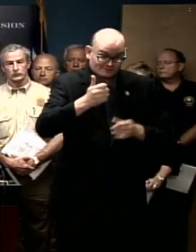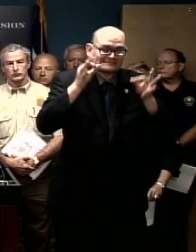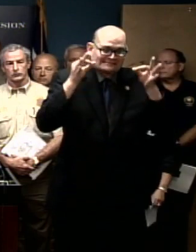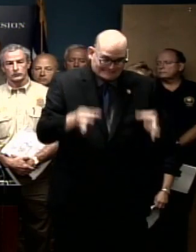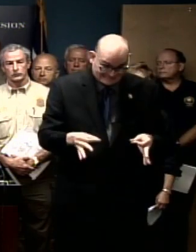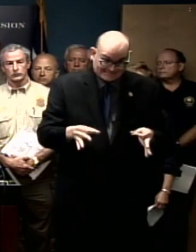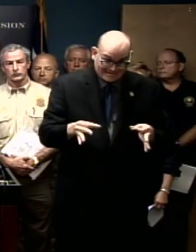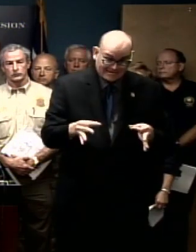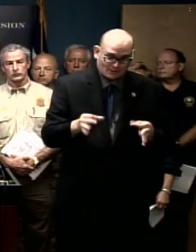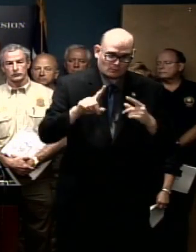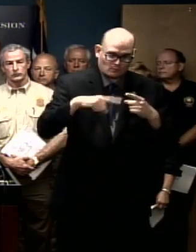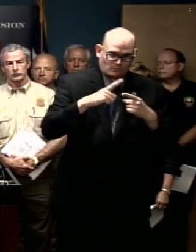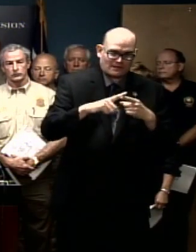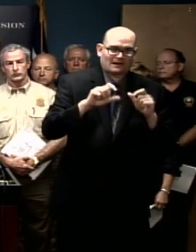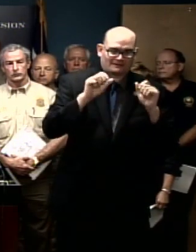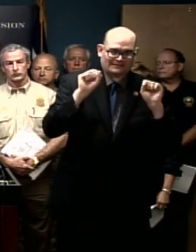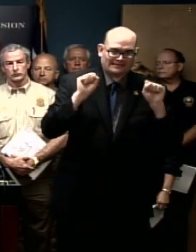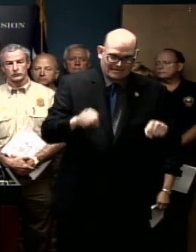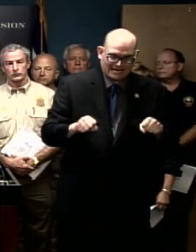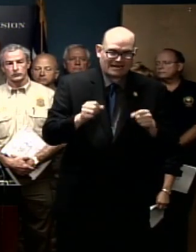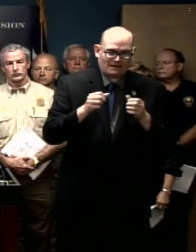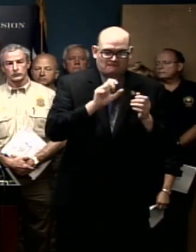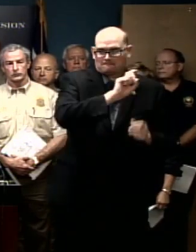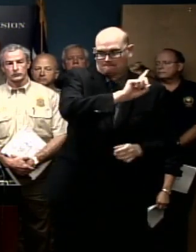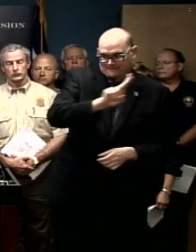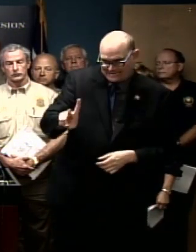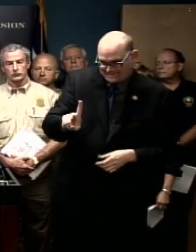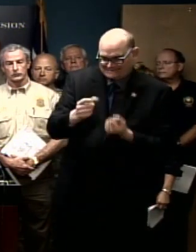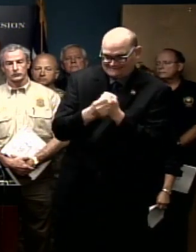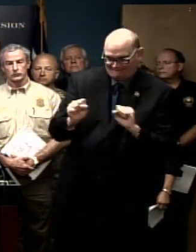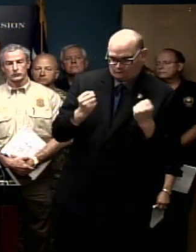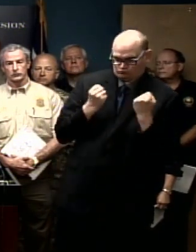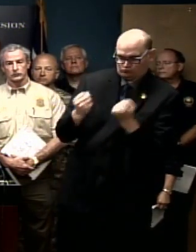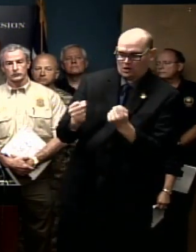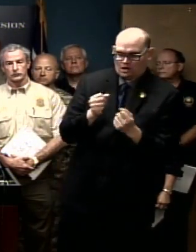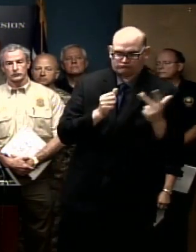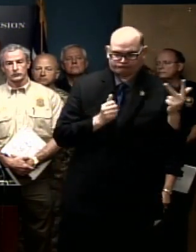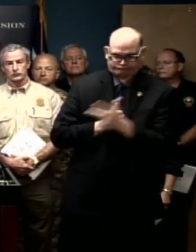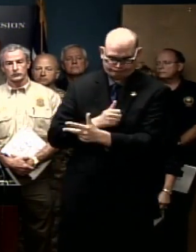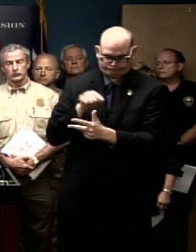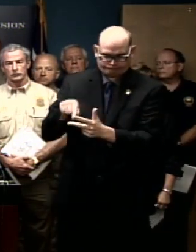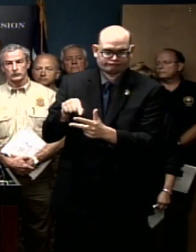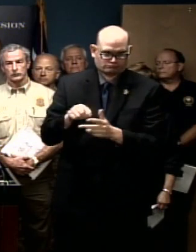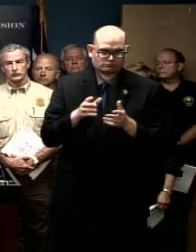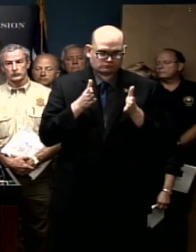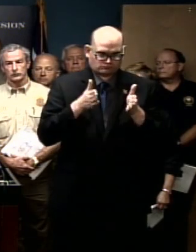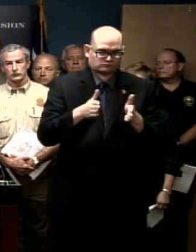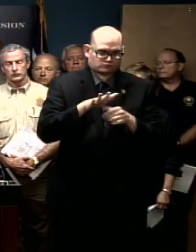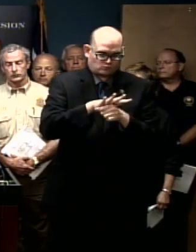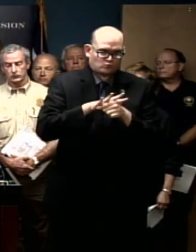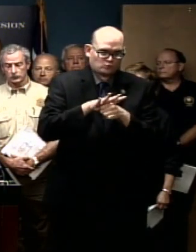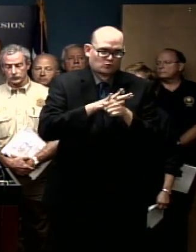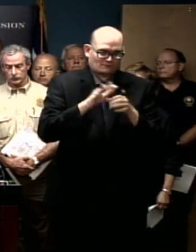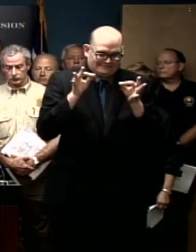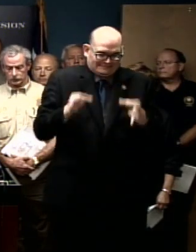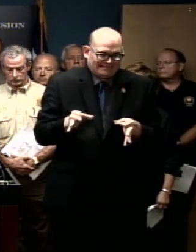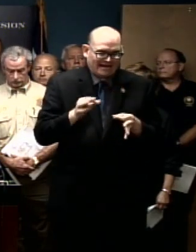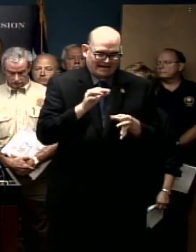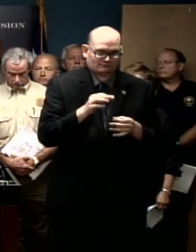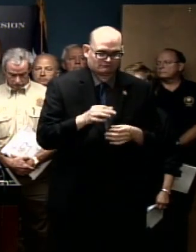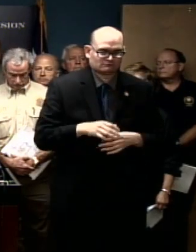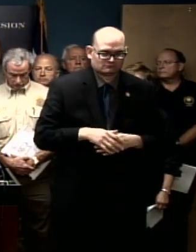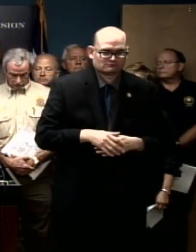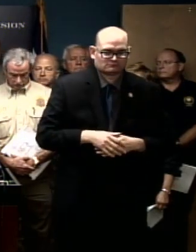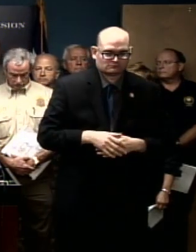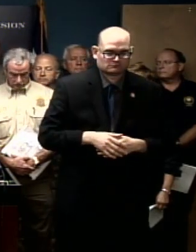So we will be heavily relying on the local counties to give us the information on when and where we need to rescind and what time to do